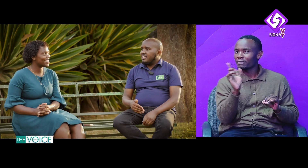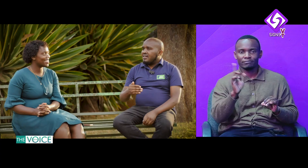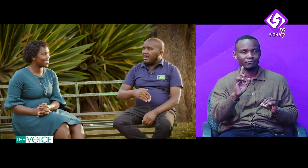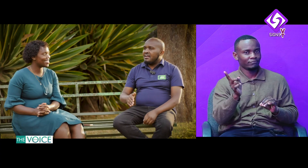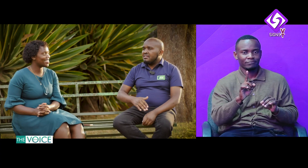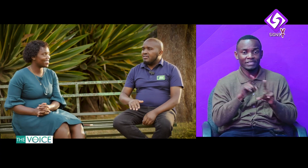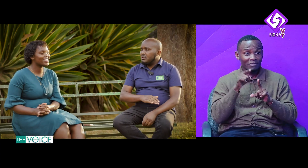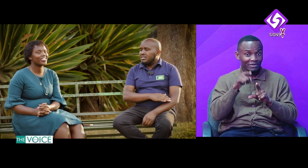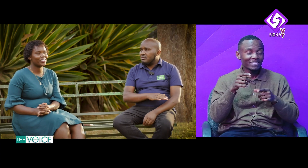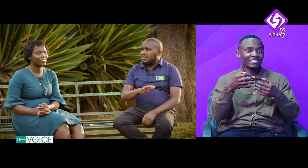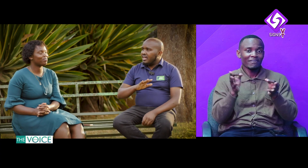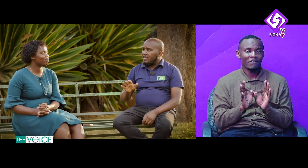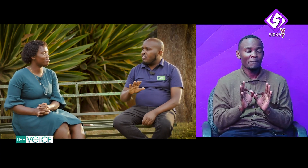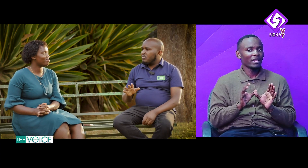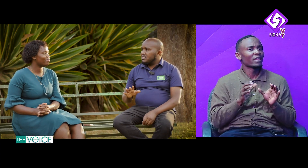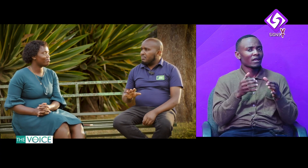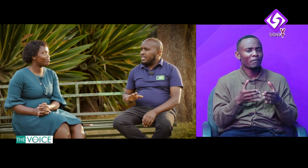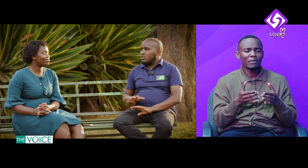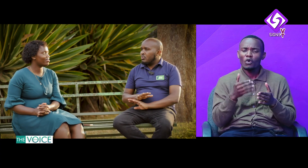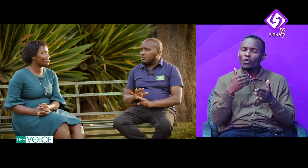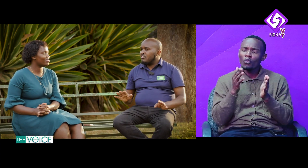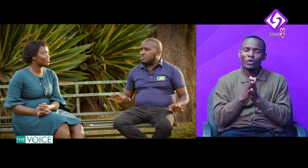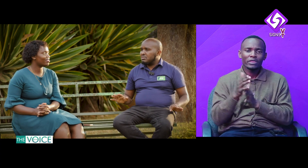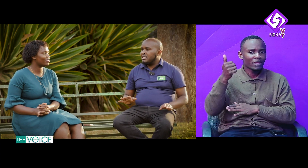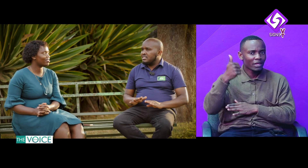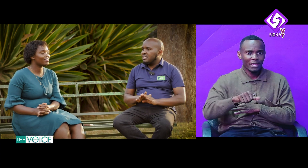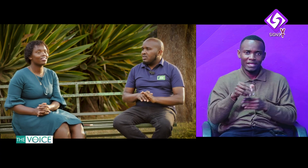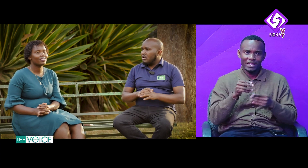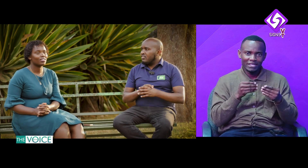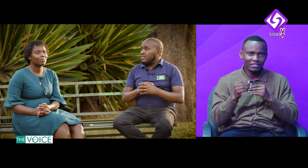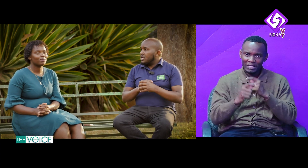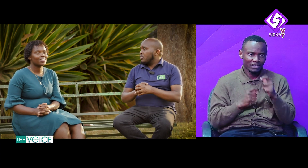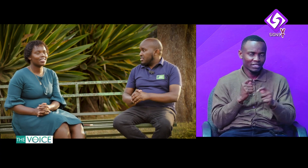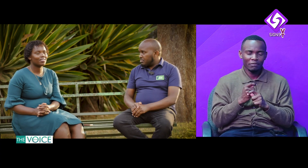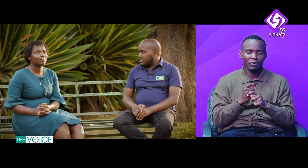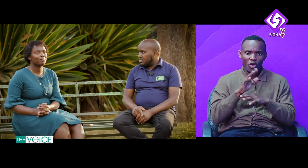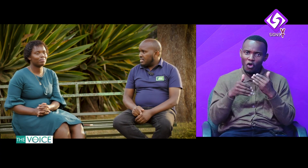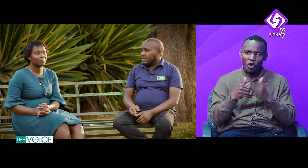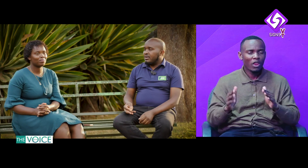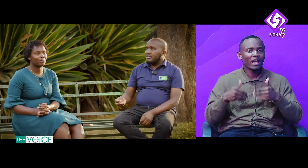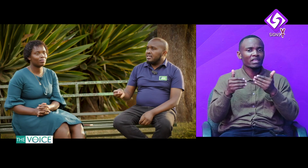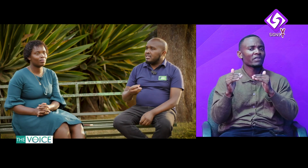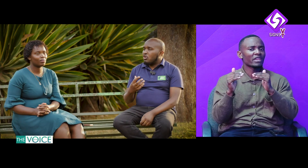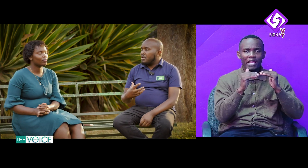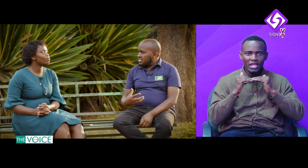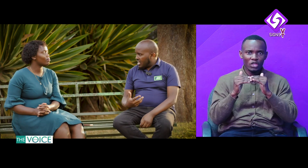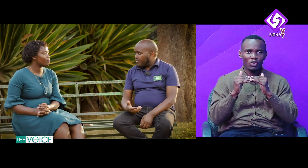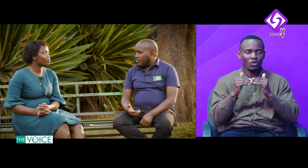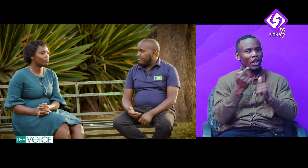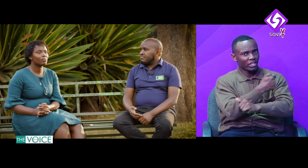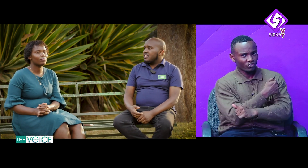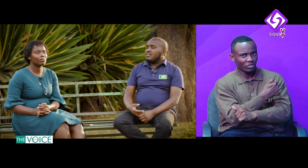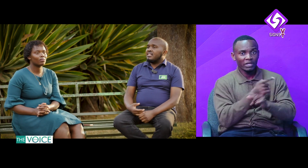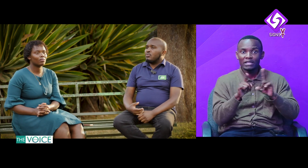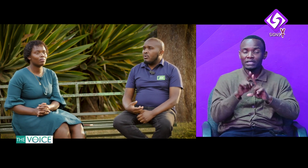company. And with any form of disability or without any form of disability, you're given equal treatment. And it accommodates